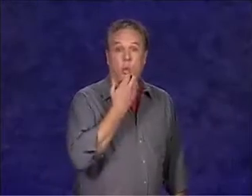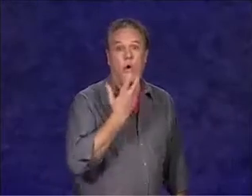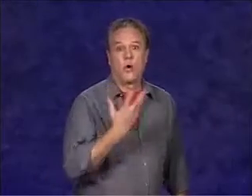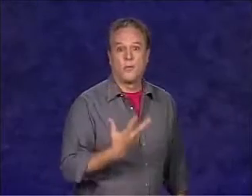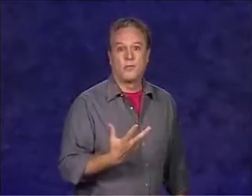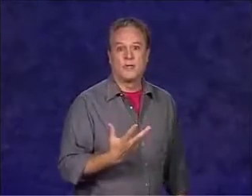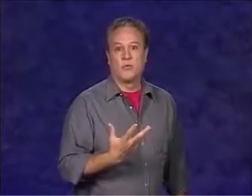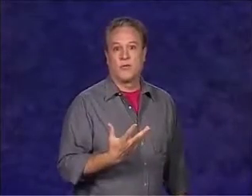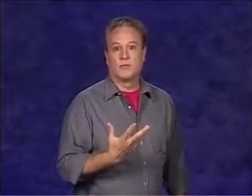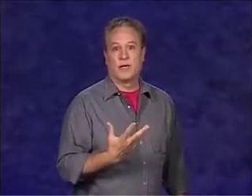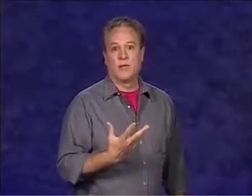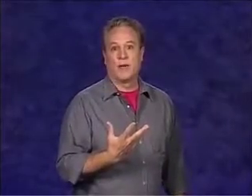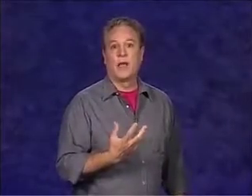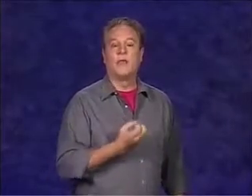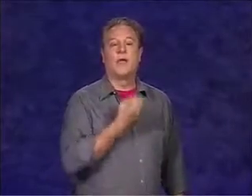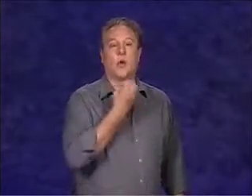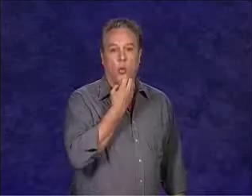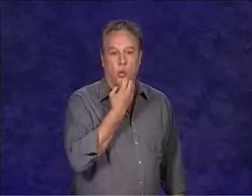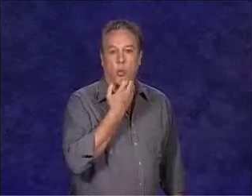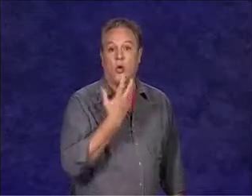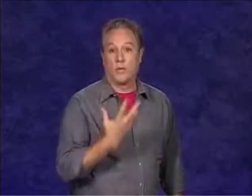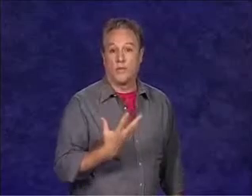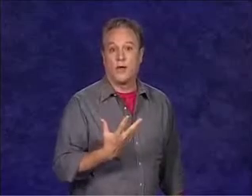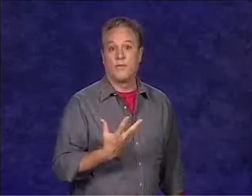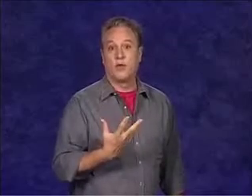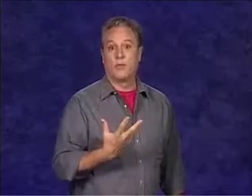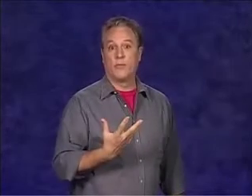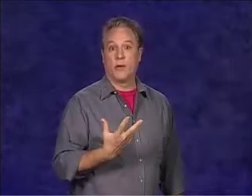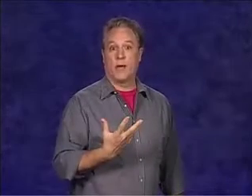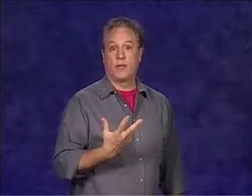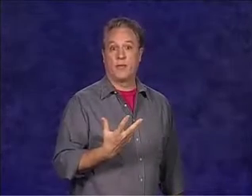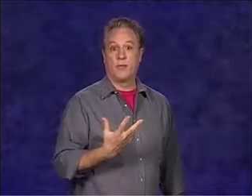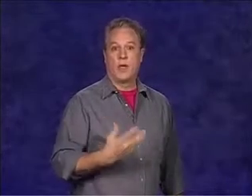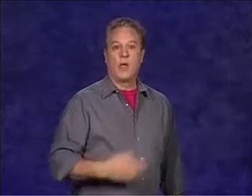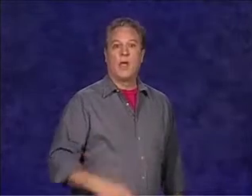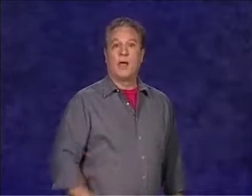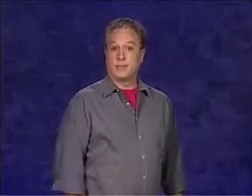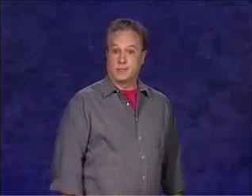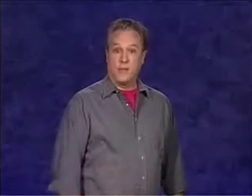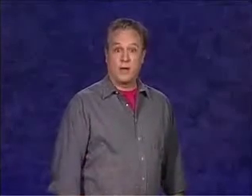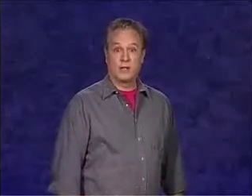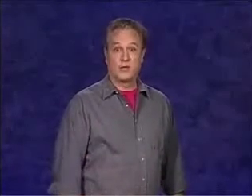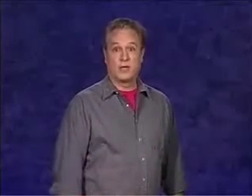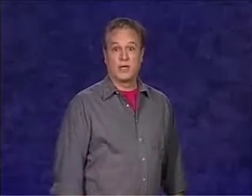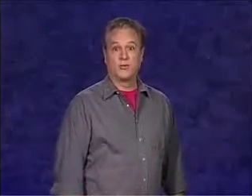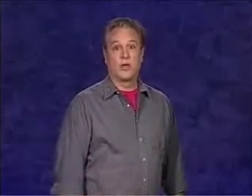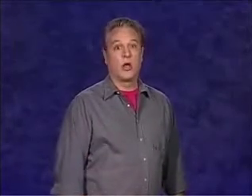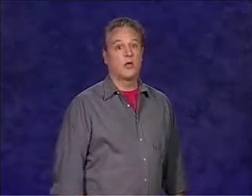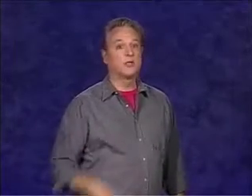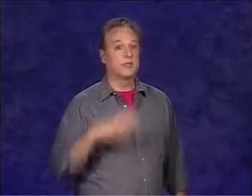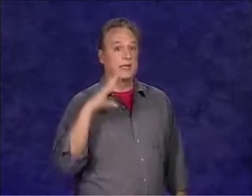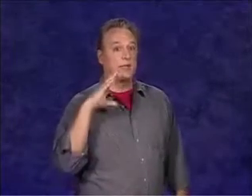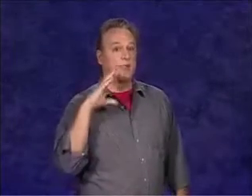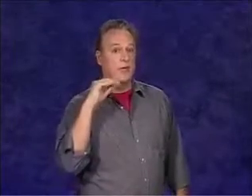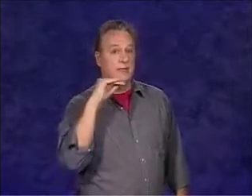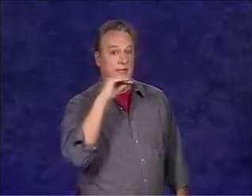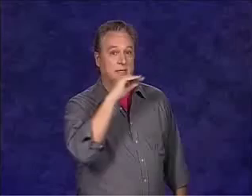Warmth is represented by the warmth of human breath. In some parts of the country, you'll also see this as another common sign